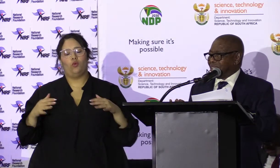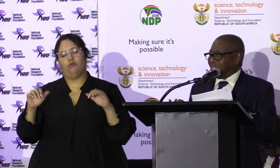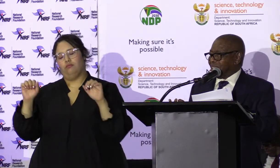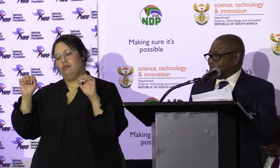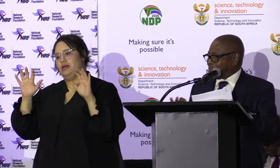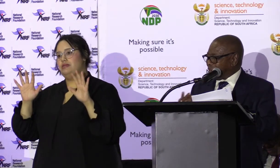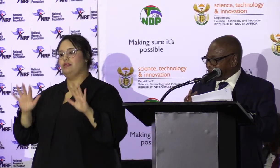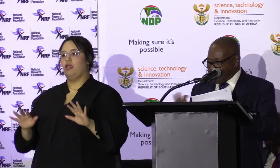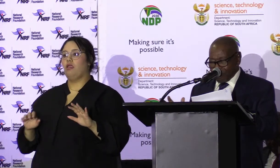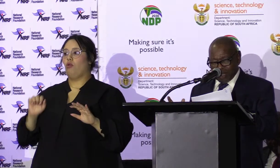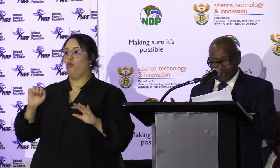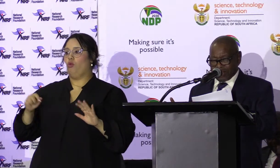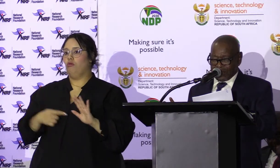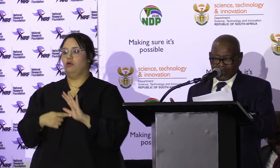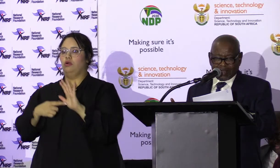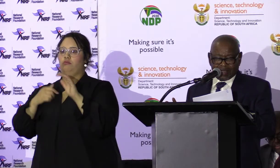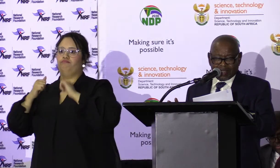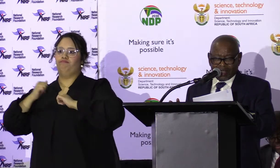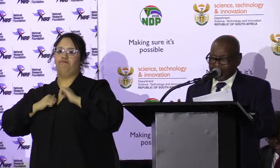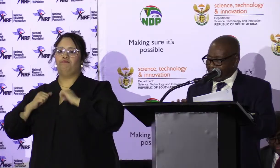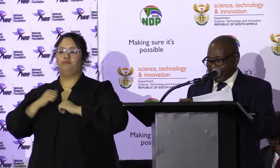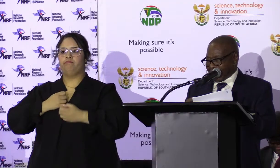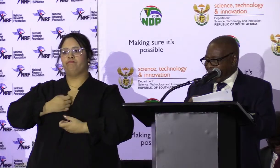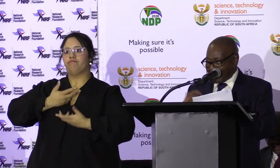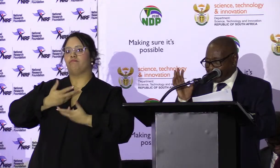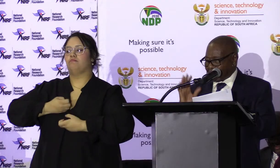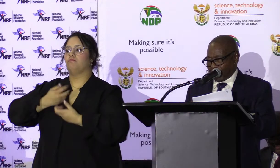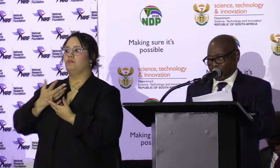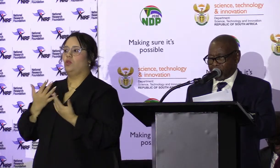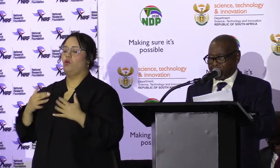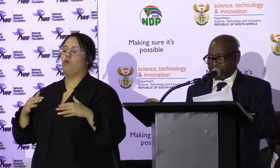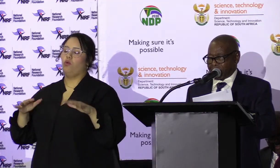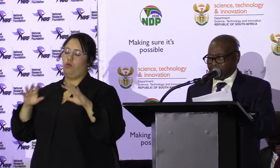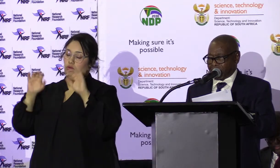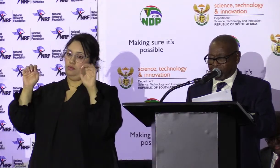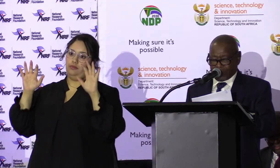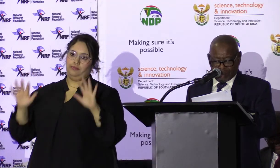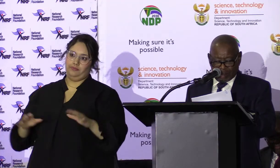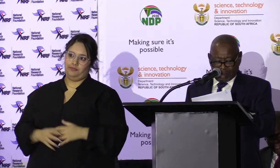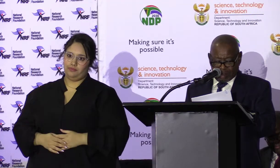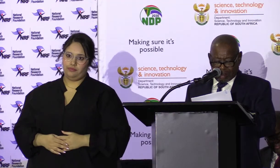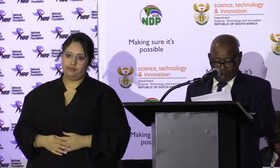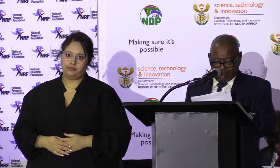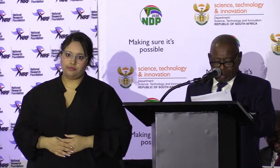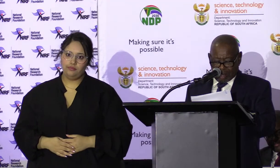Amazing. Your performance is just out of this world.